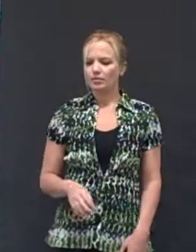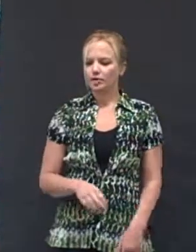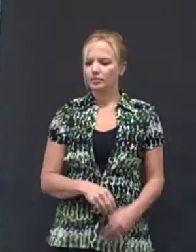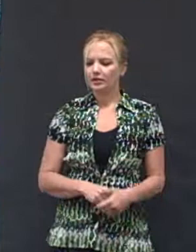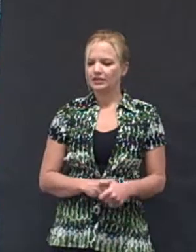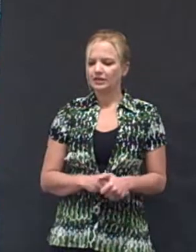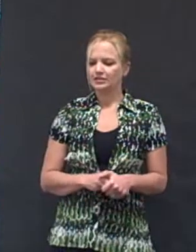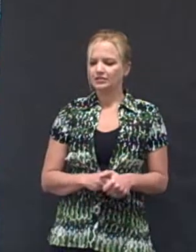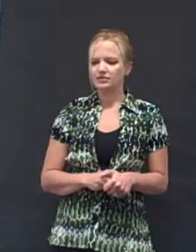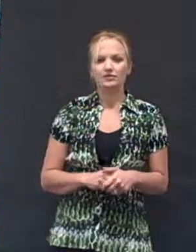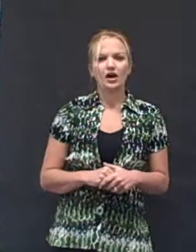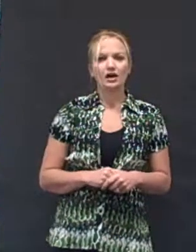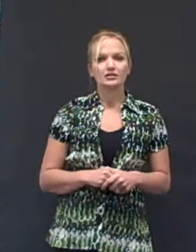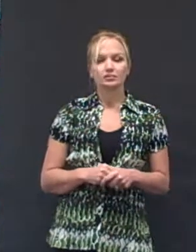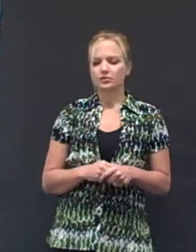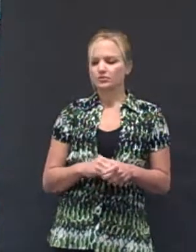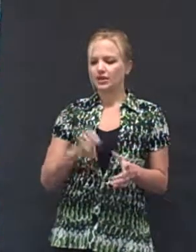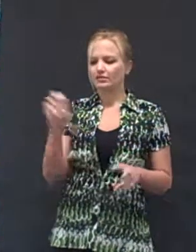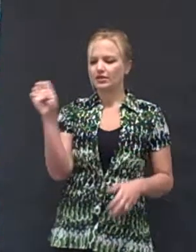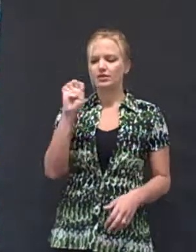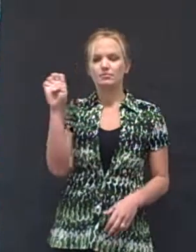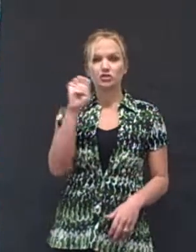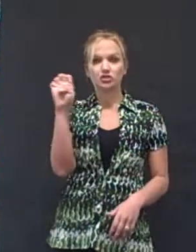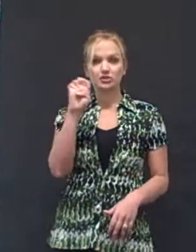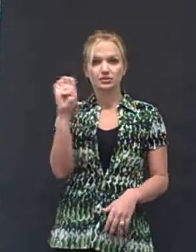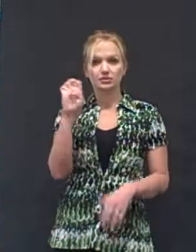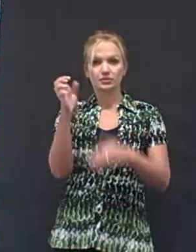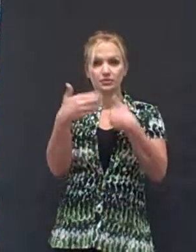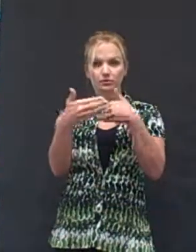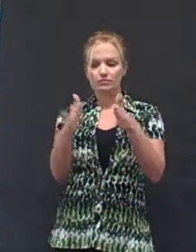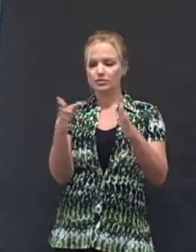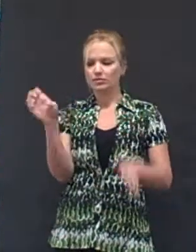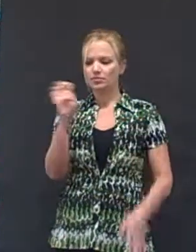Our related activities for the hospital, we have the emergency room,